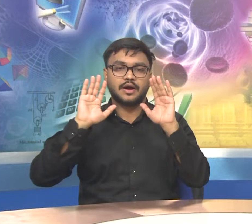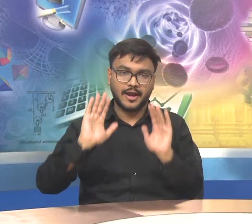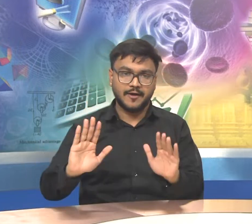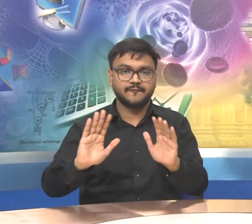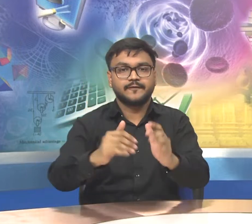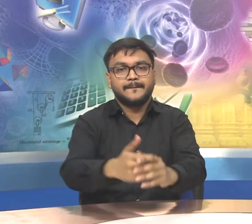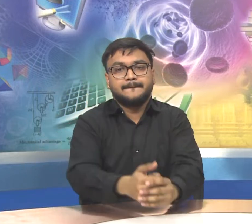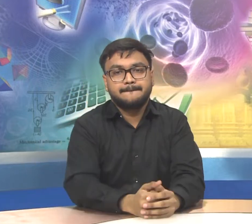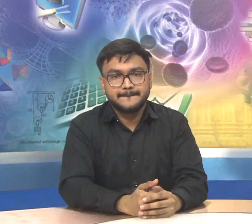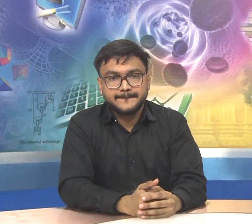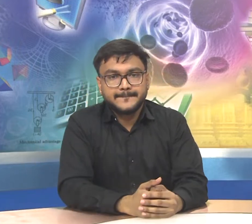Constitution.